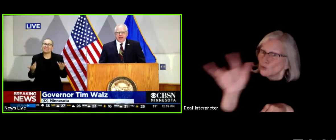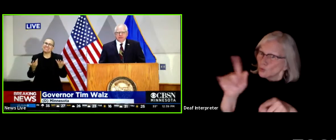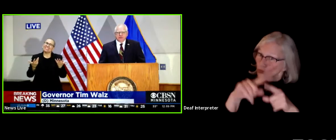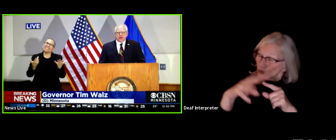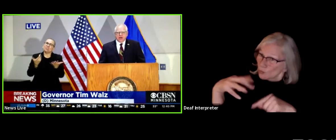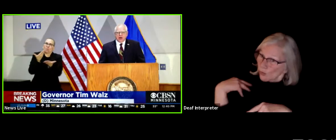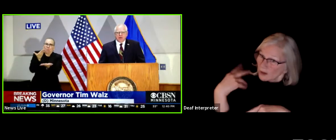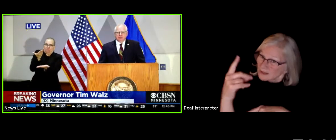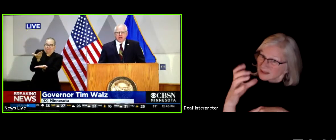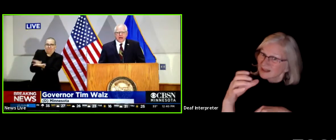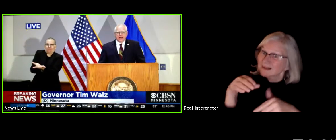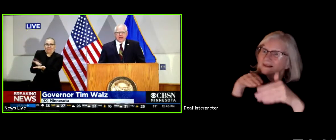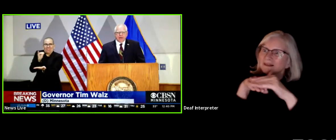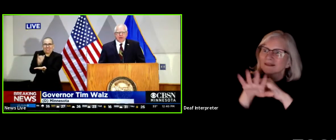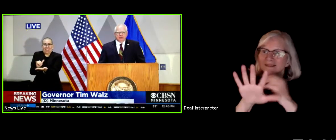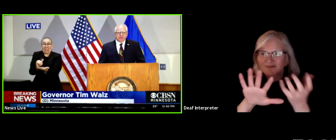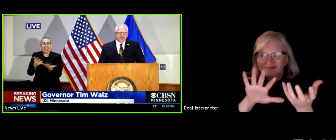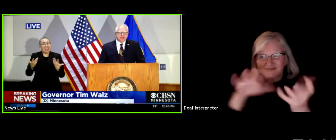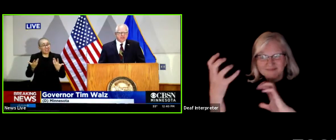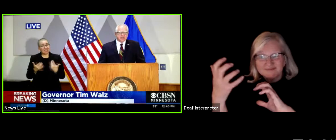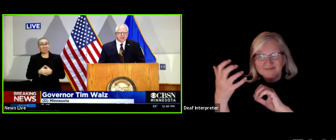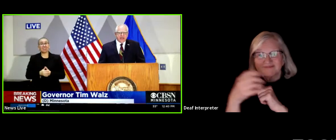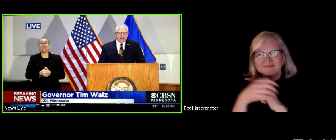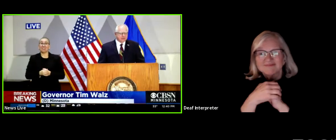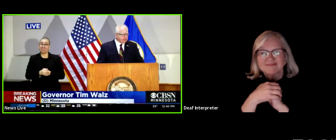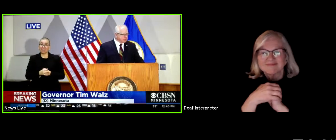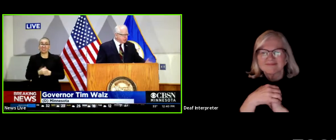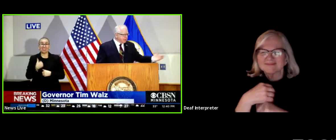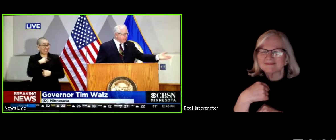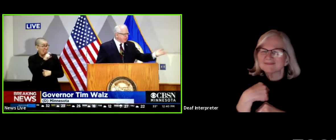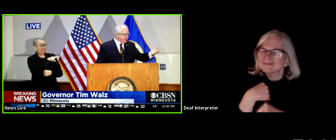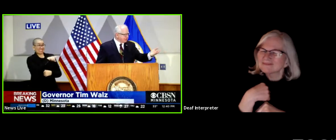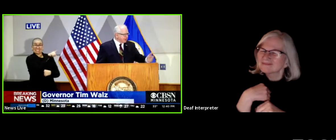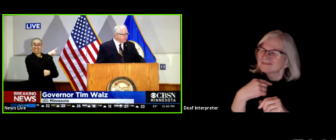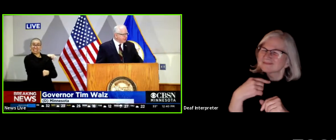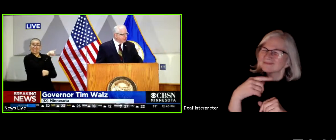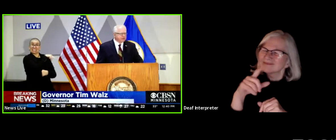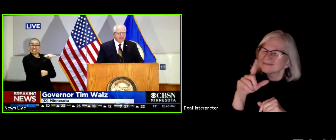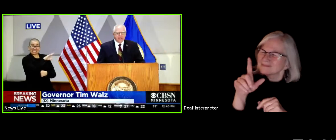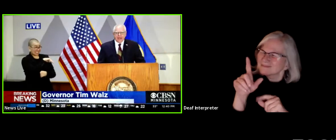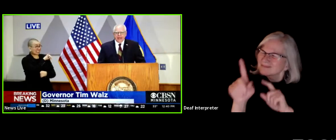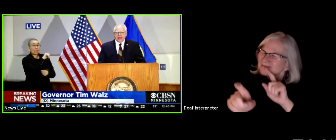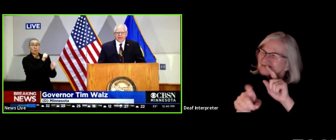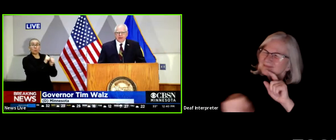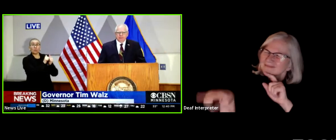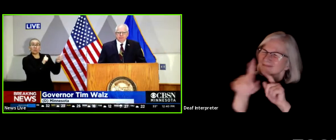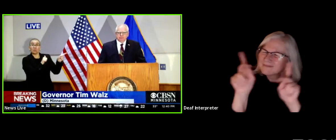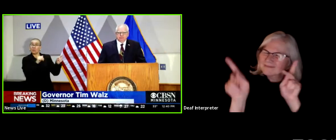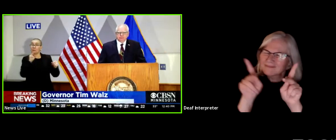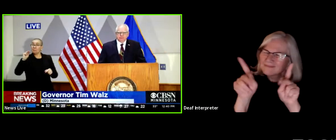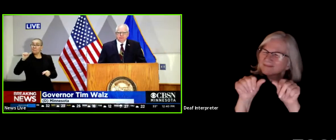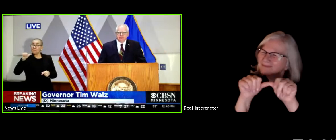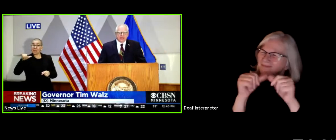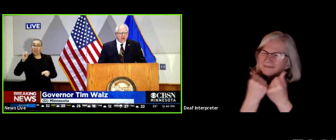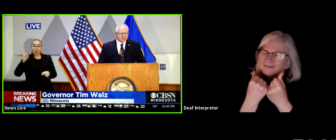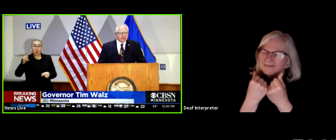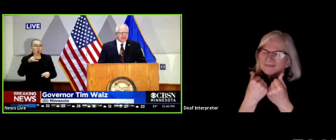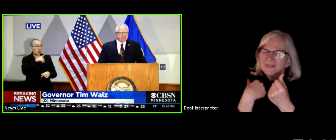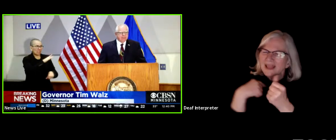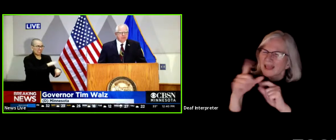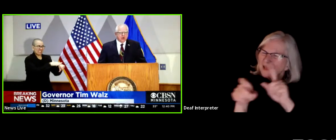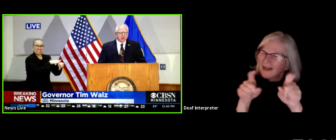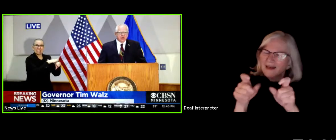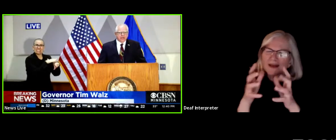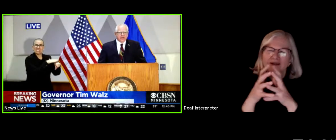I've asked an awful lot out of these agencies, as I'm sure the mayor has asked out of his. And that costs